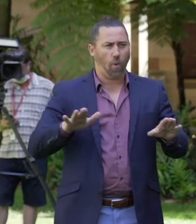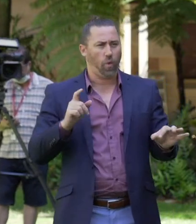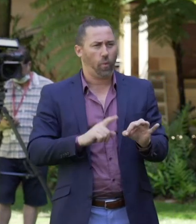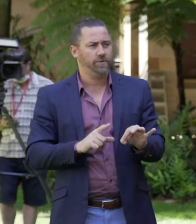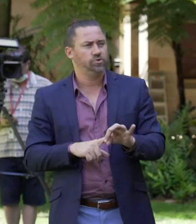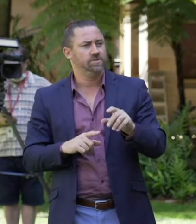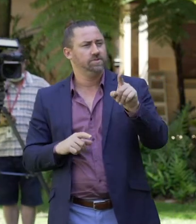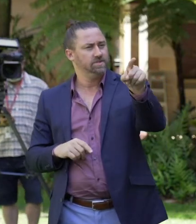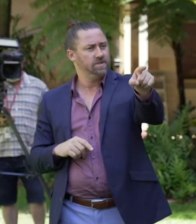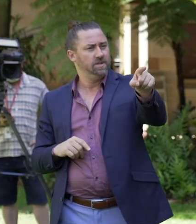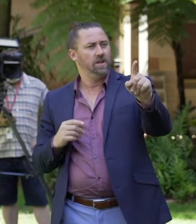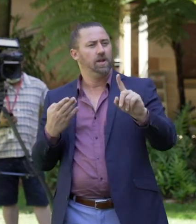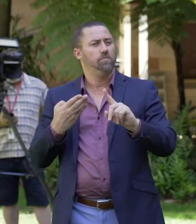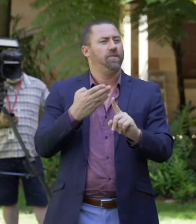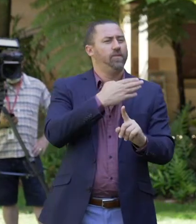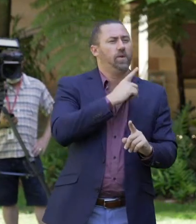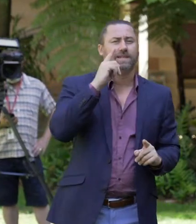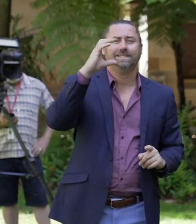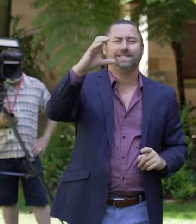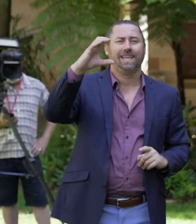Yes.